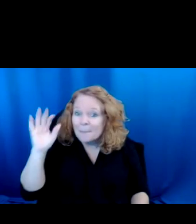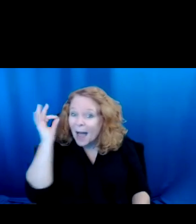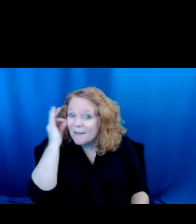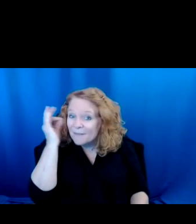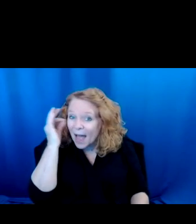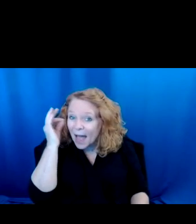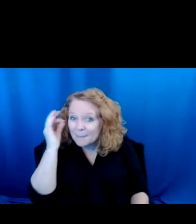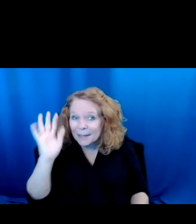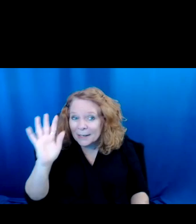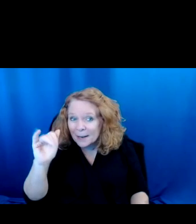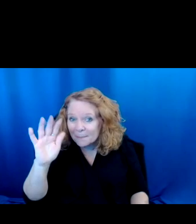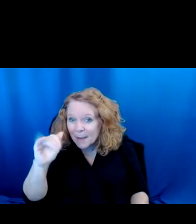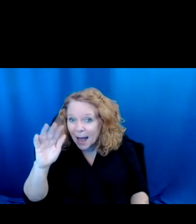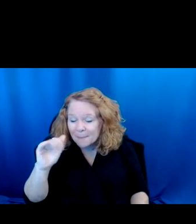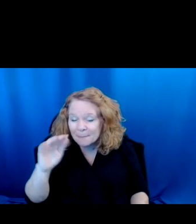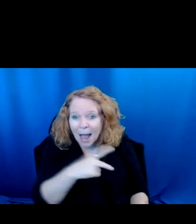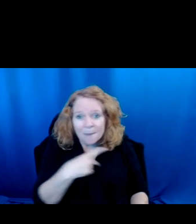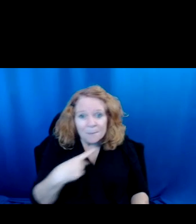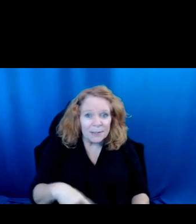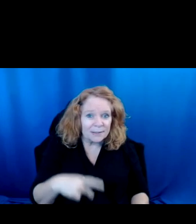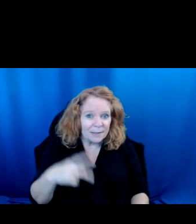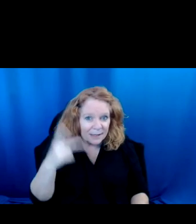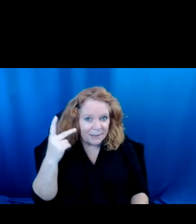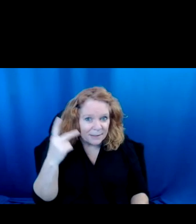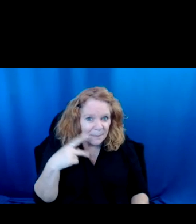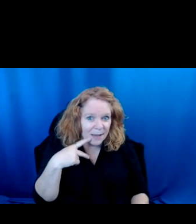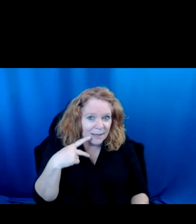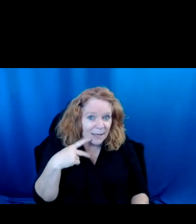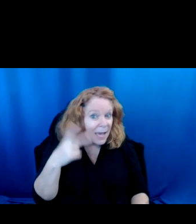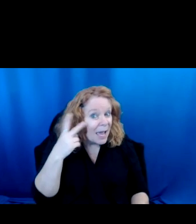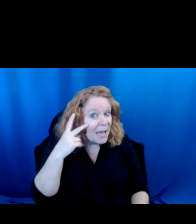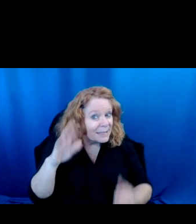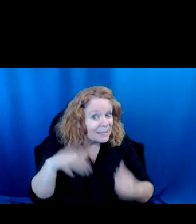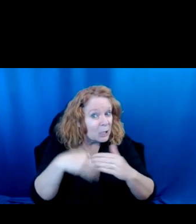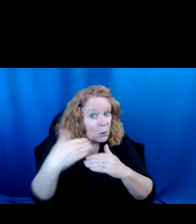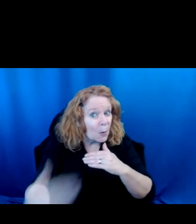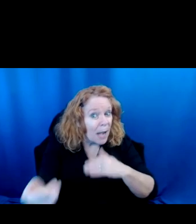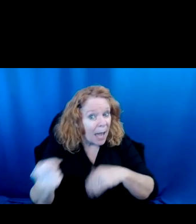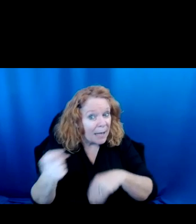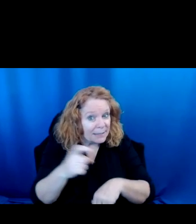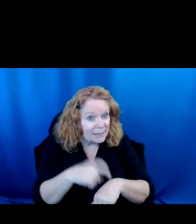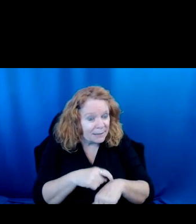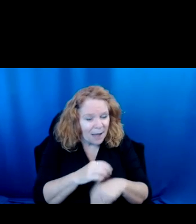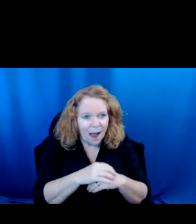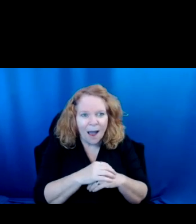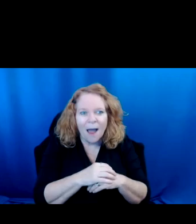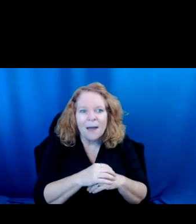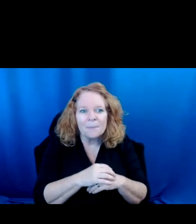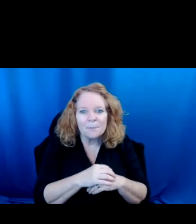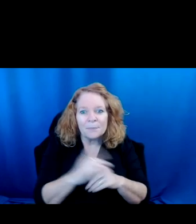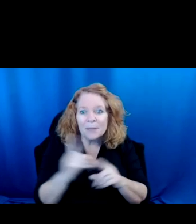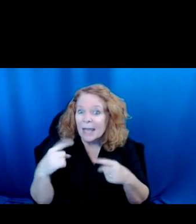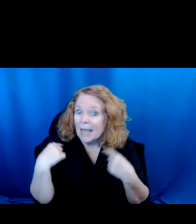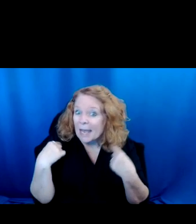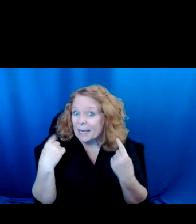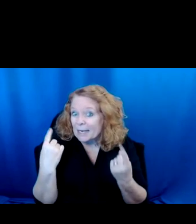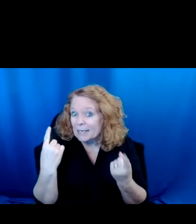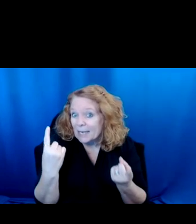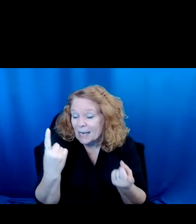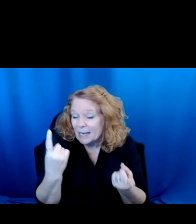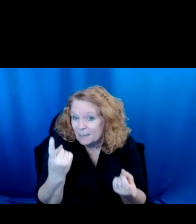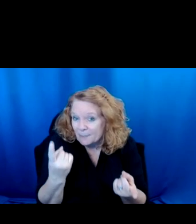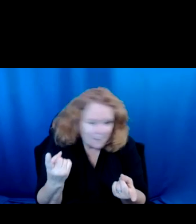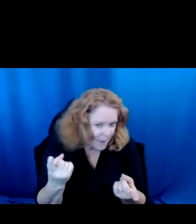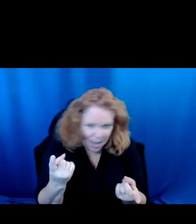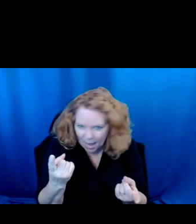and bye-bye, Princess Peggy. We'll see you next time. It has been a